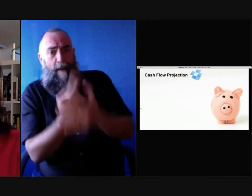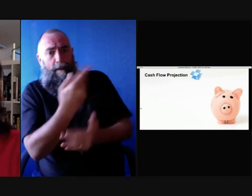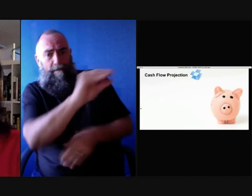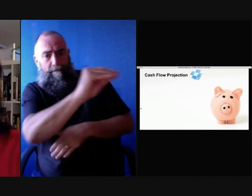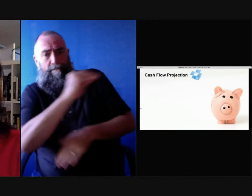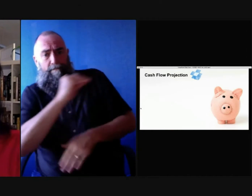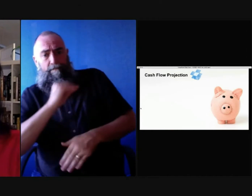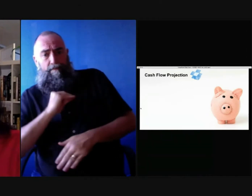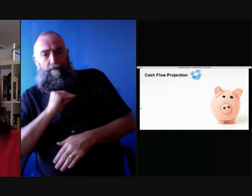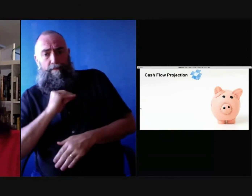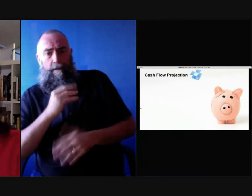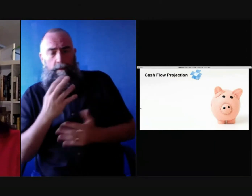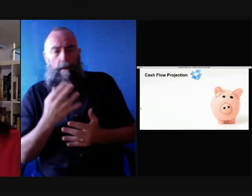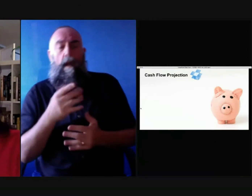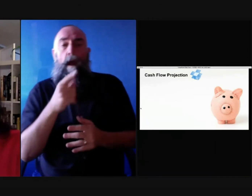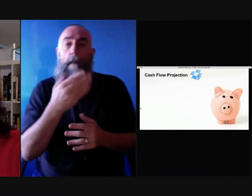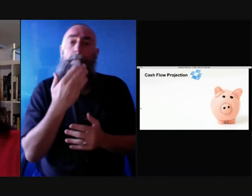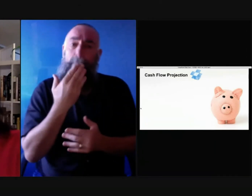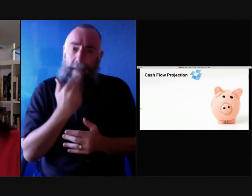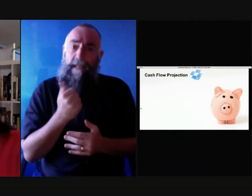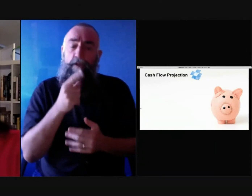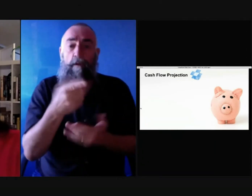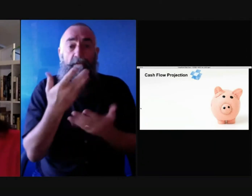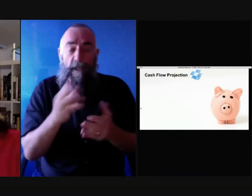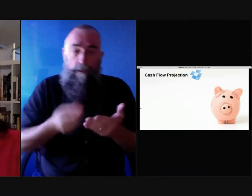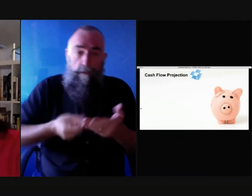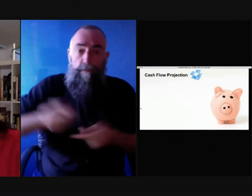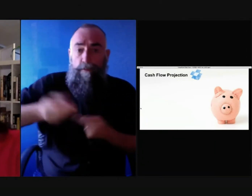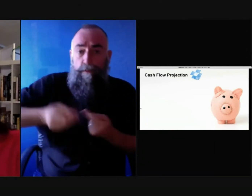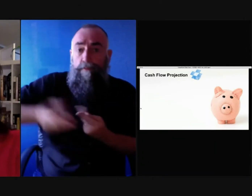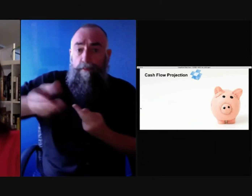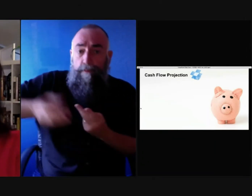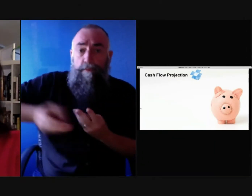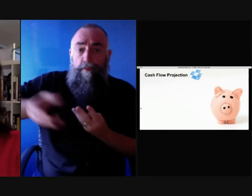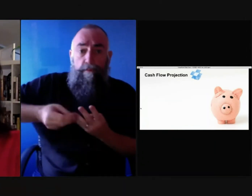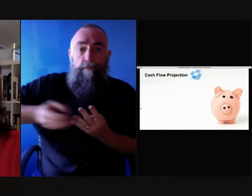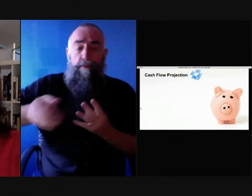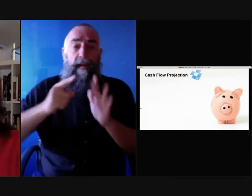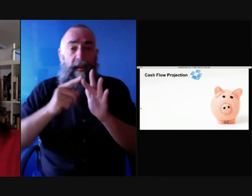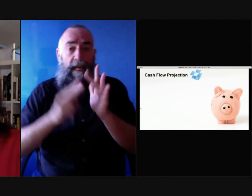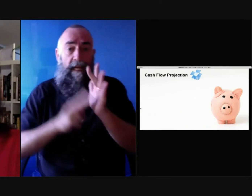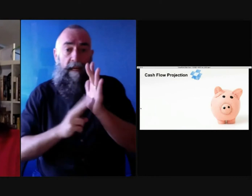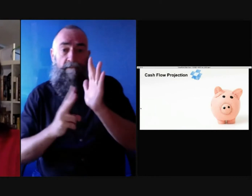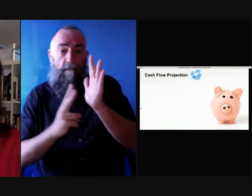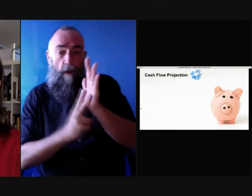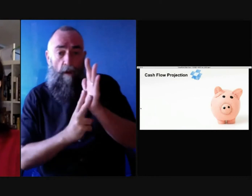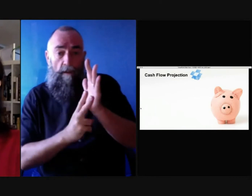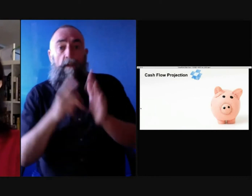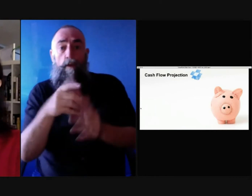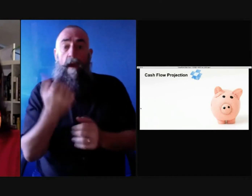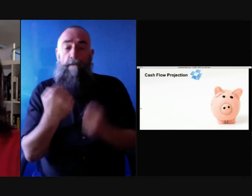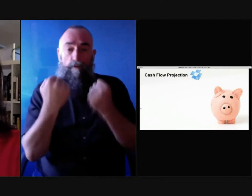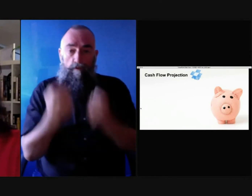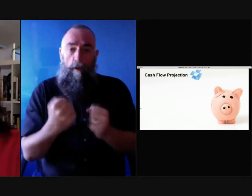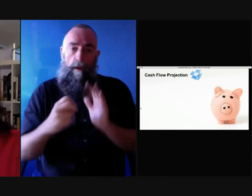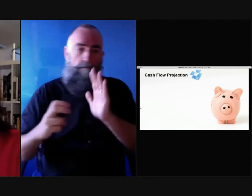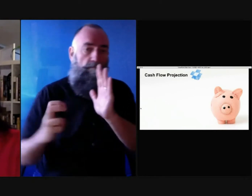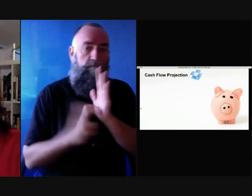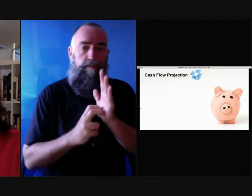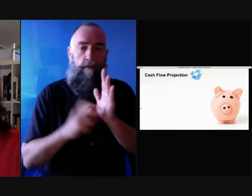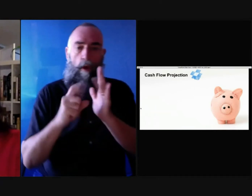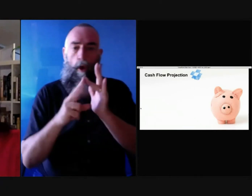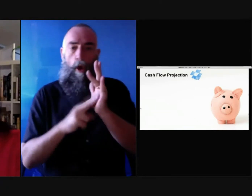you have issued invoices, that you have solid contracts, and that you can access whatever